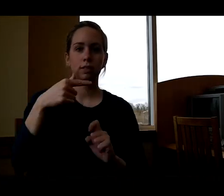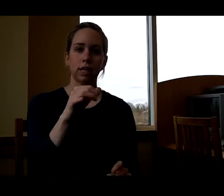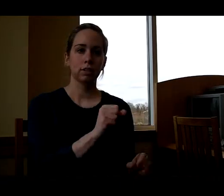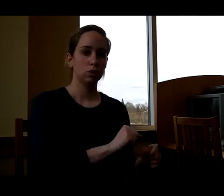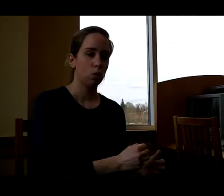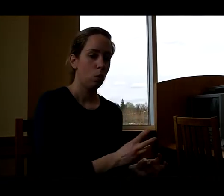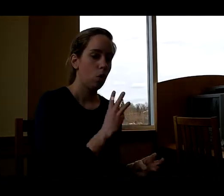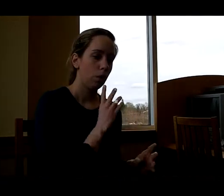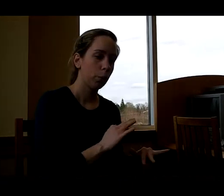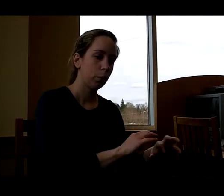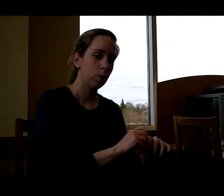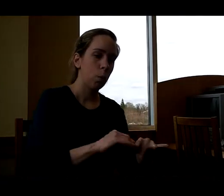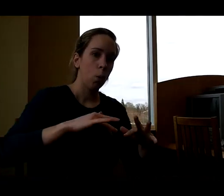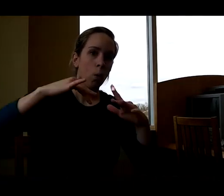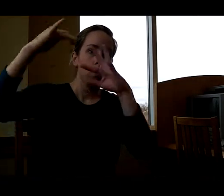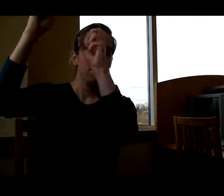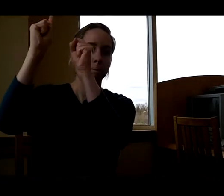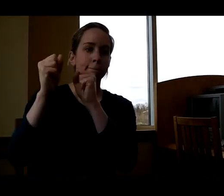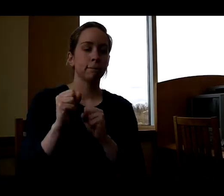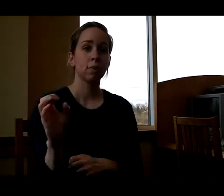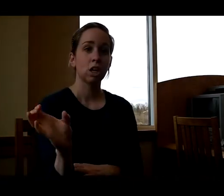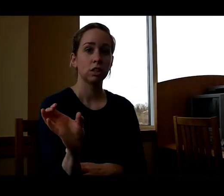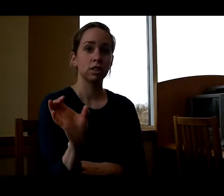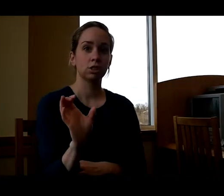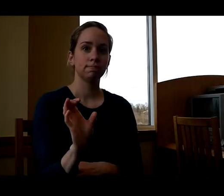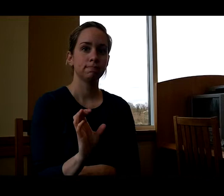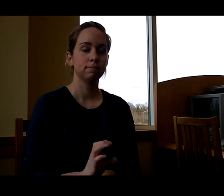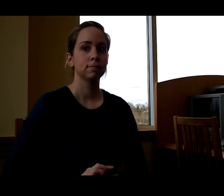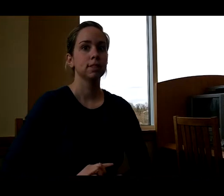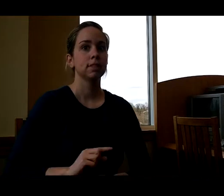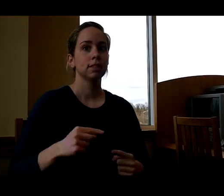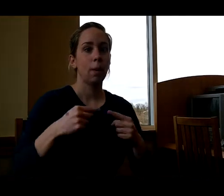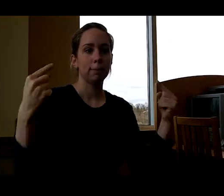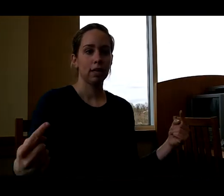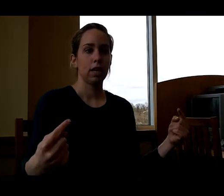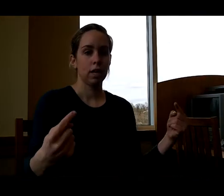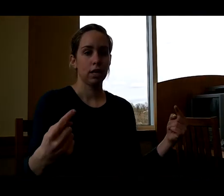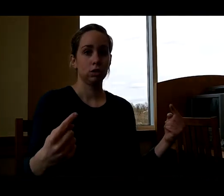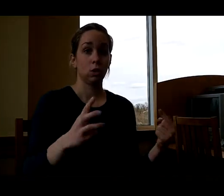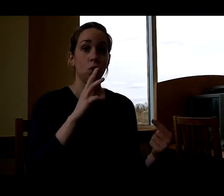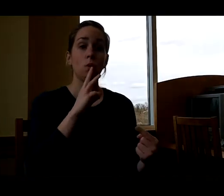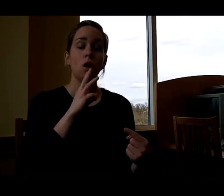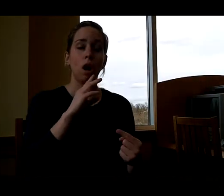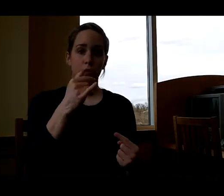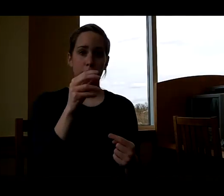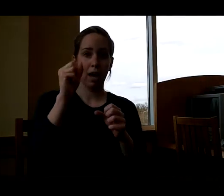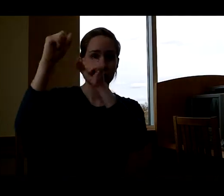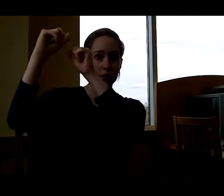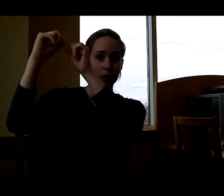form. Condensation is just the opposite, where you take water that is in the gaseous form and convert that into water